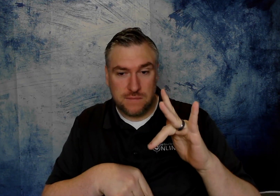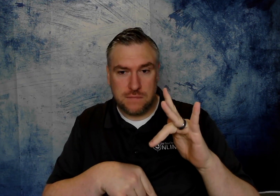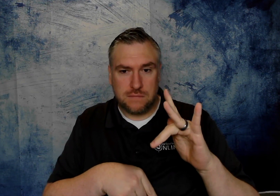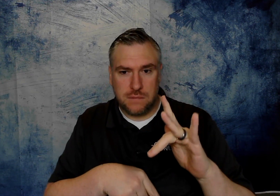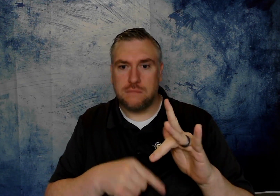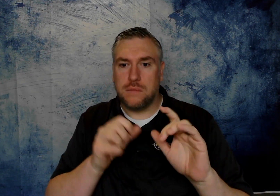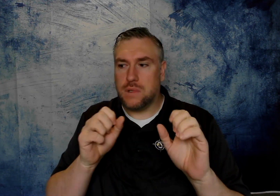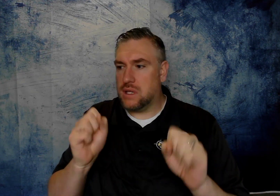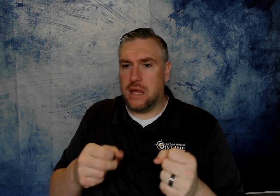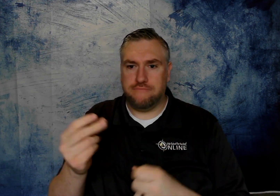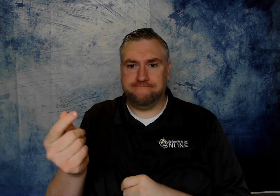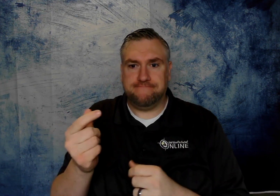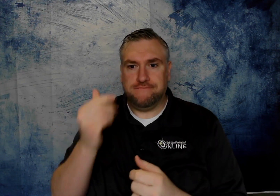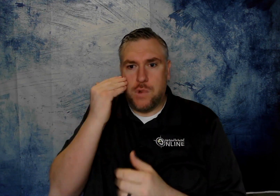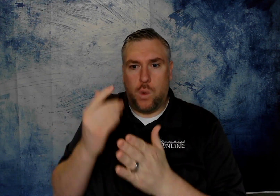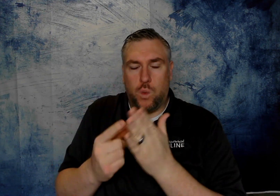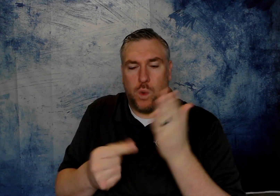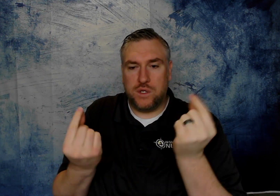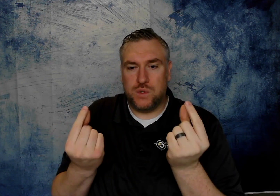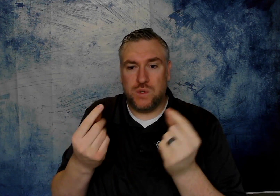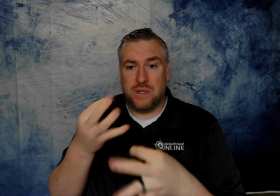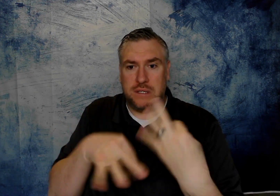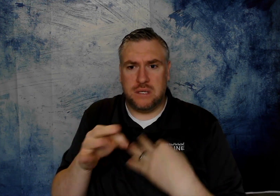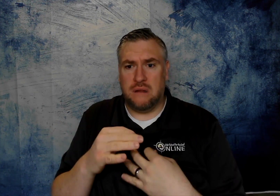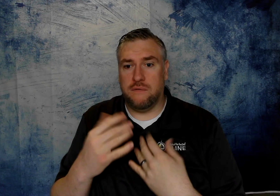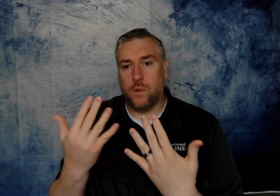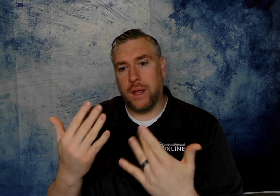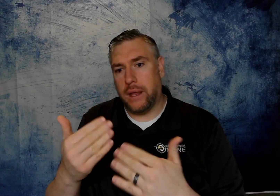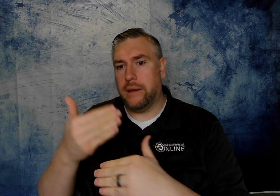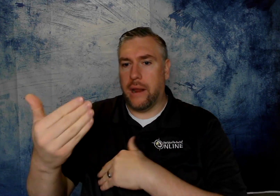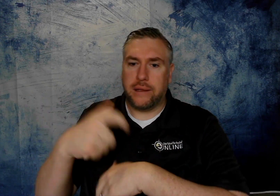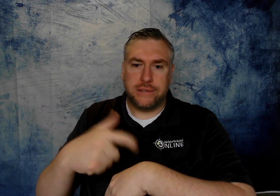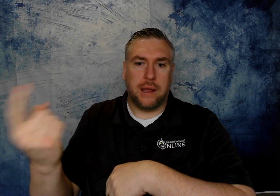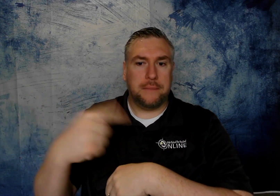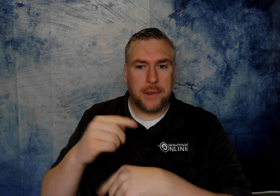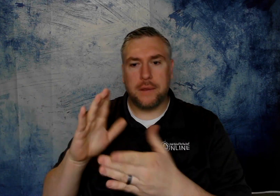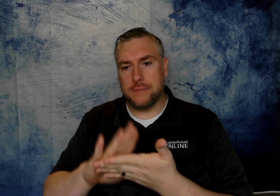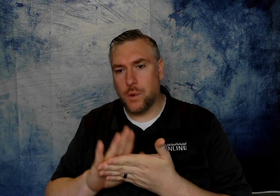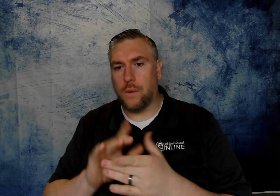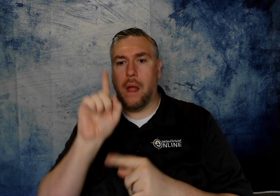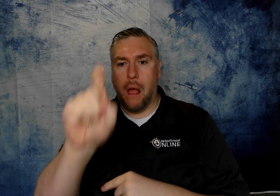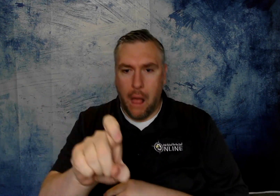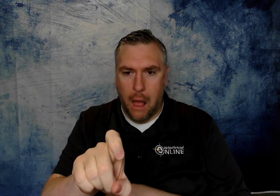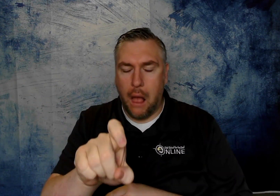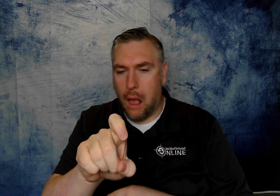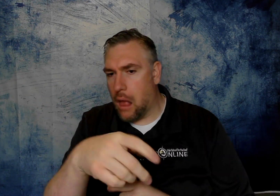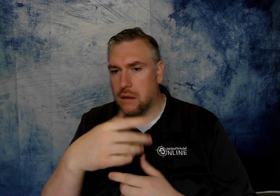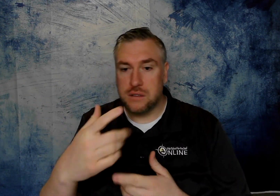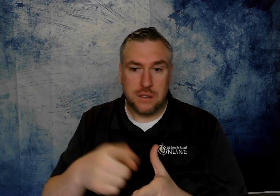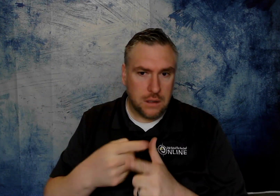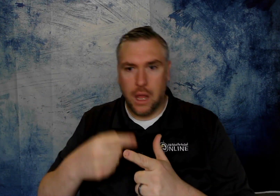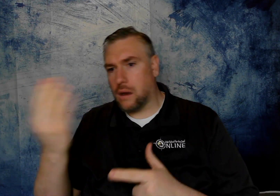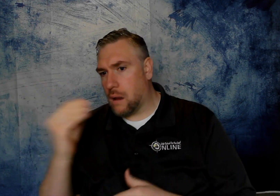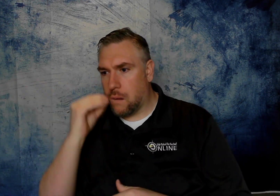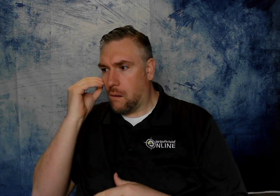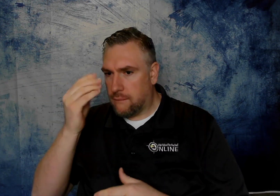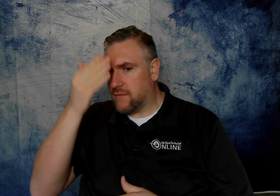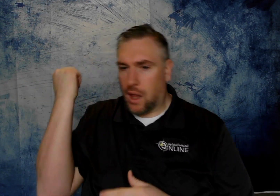is absent, they can instantly know what to do instead of having to wait for the next time they come to school and ask you and then go home